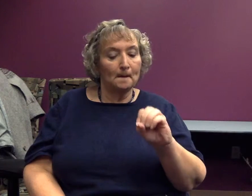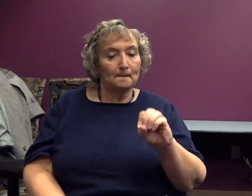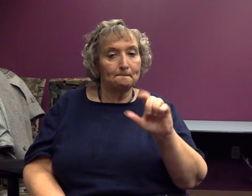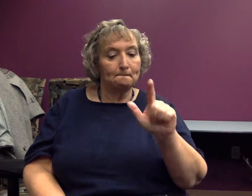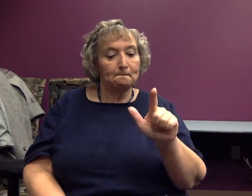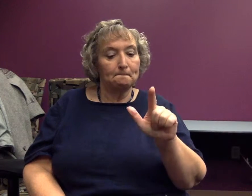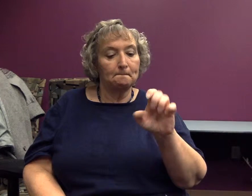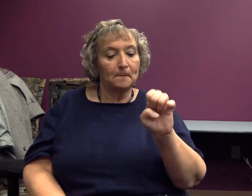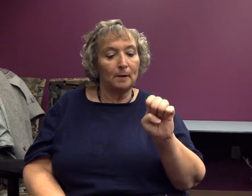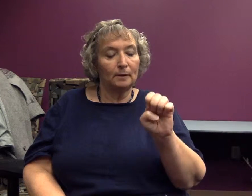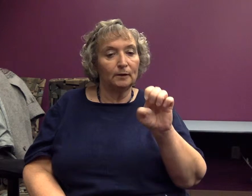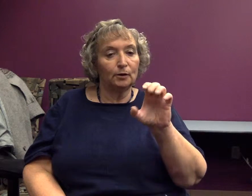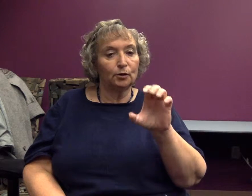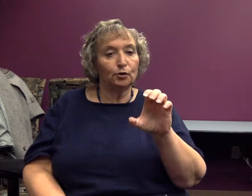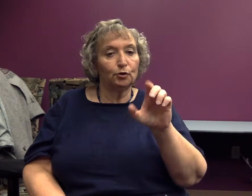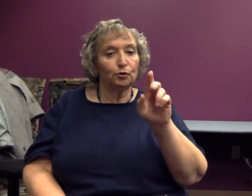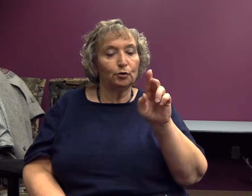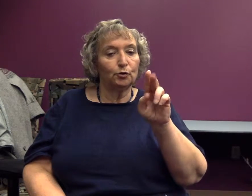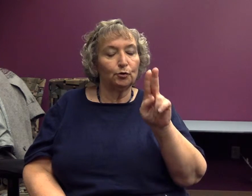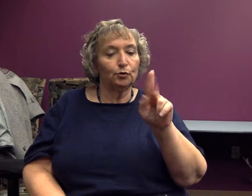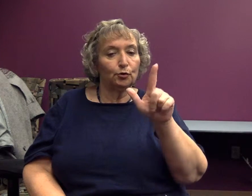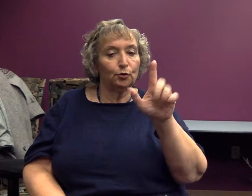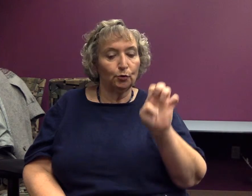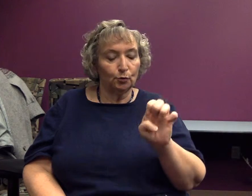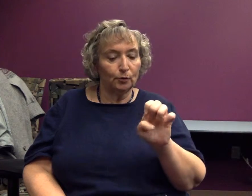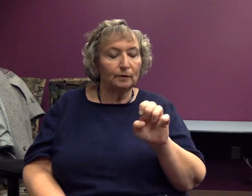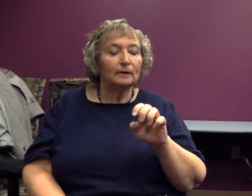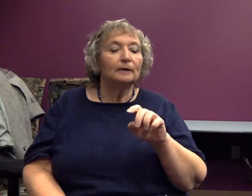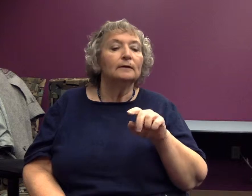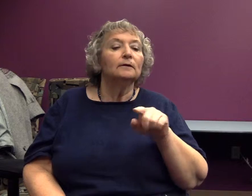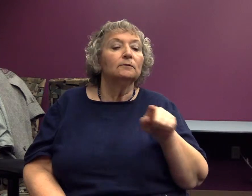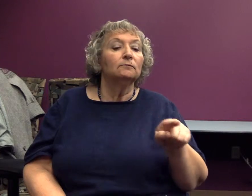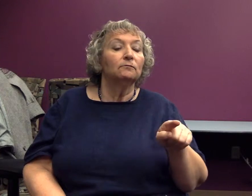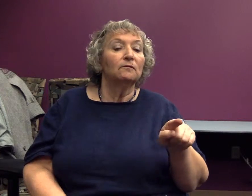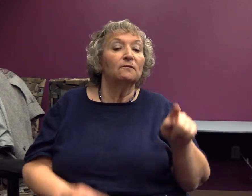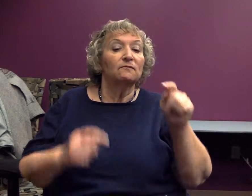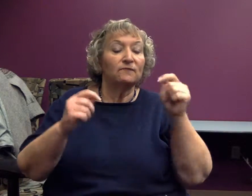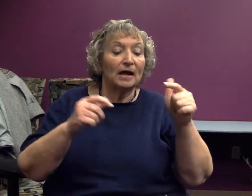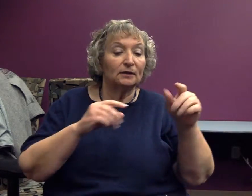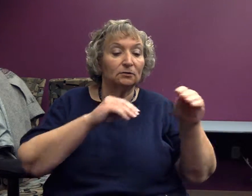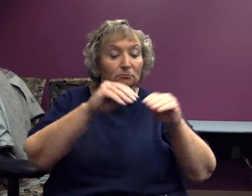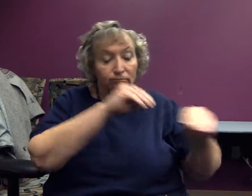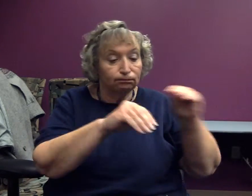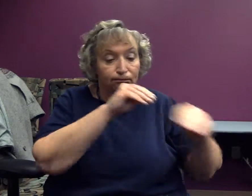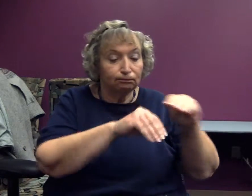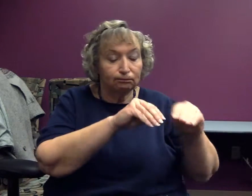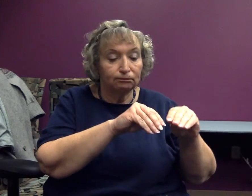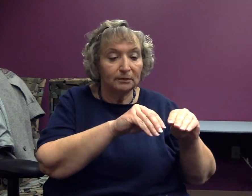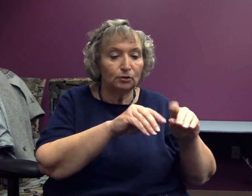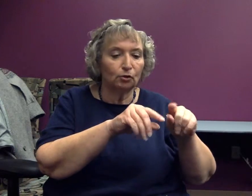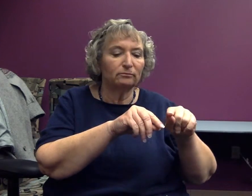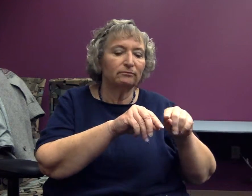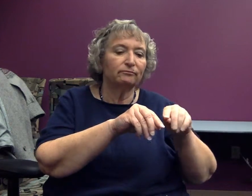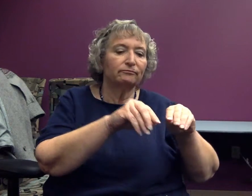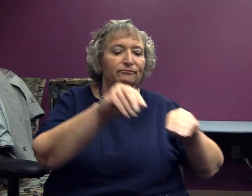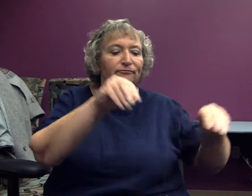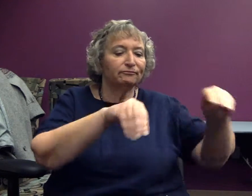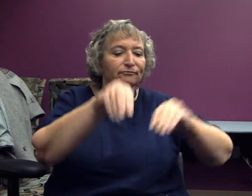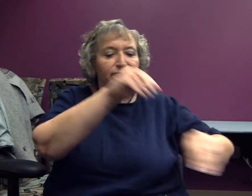ones moving quickly have more space between the molecules. The cold ones are usually kind of bunched up.